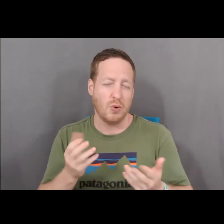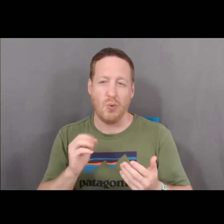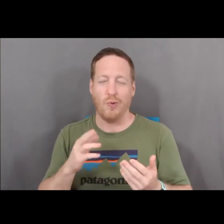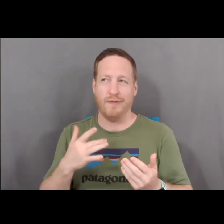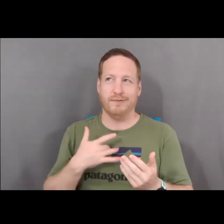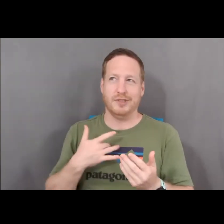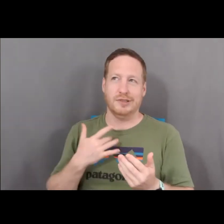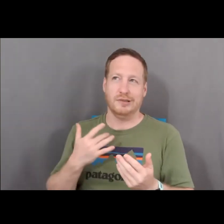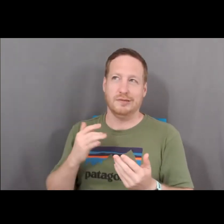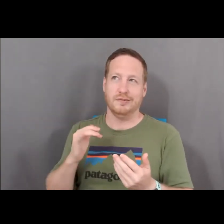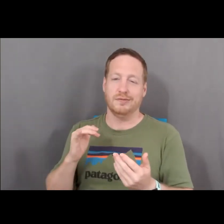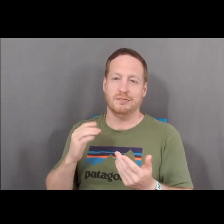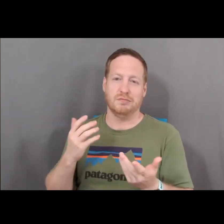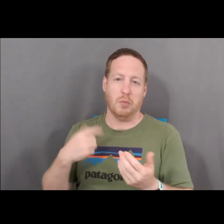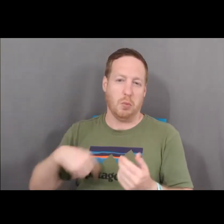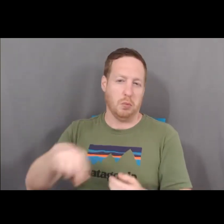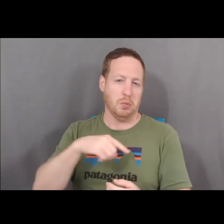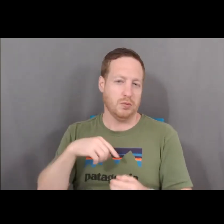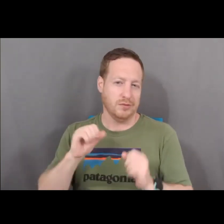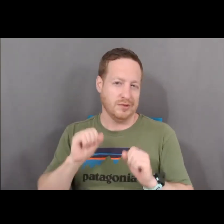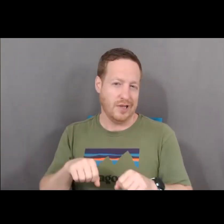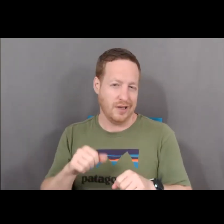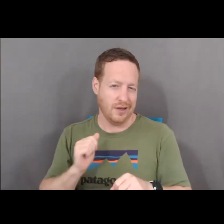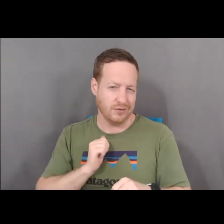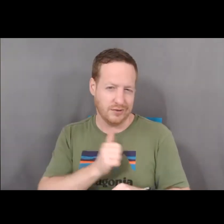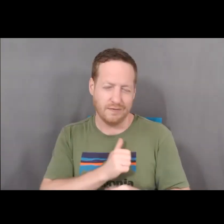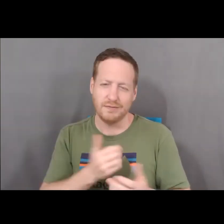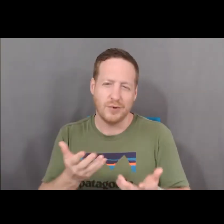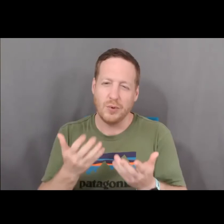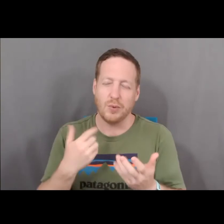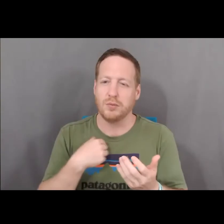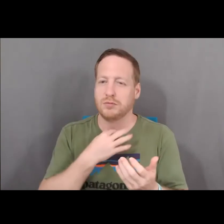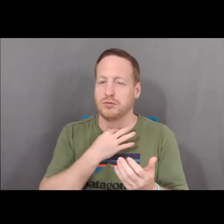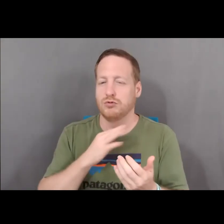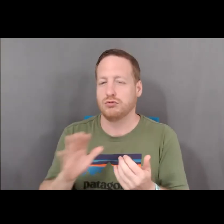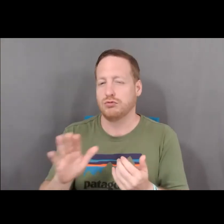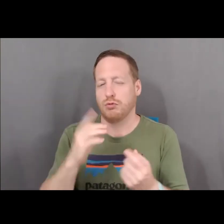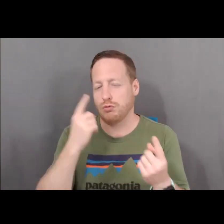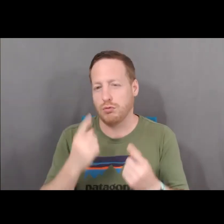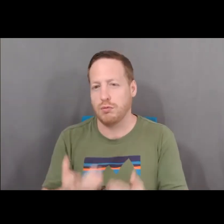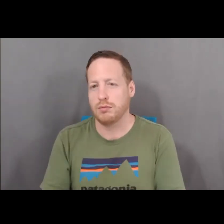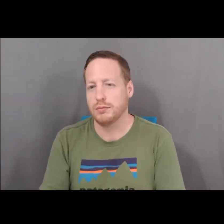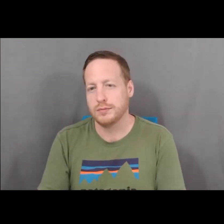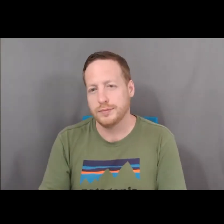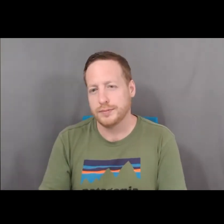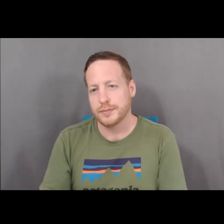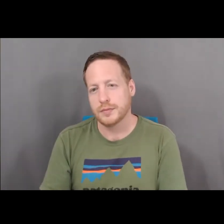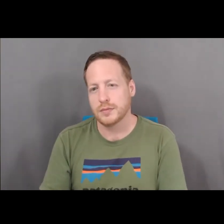those people and nominating those people? I just wonder, I mean, we could do it ourselves as well as the